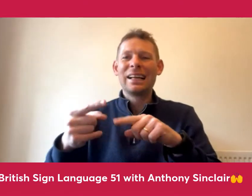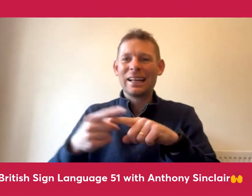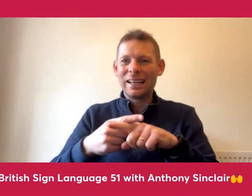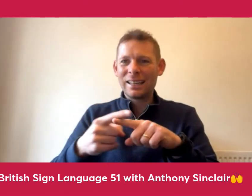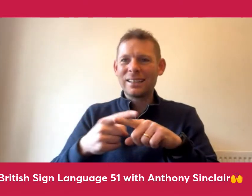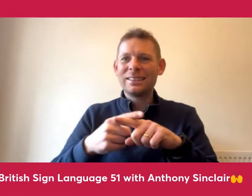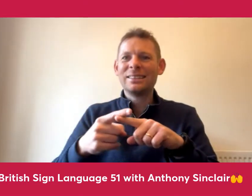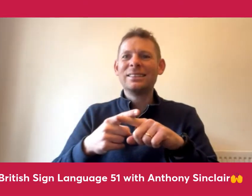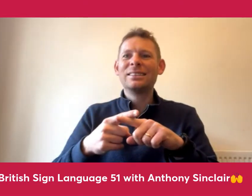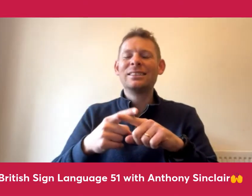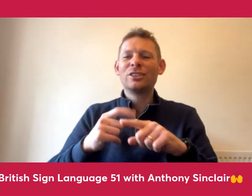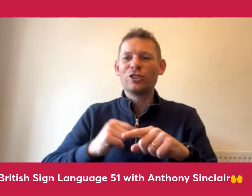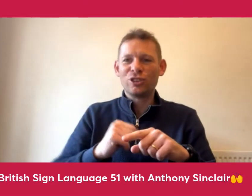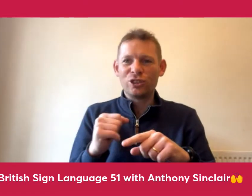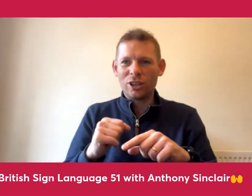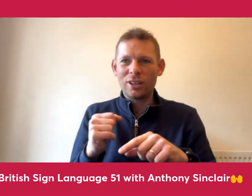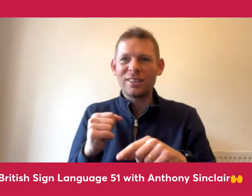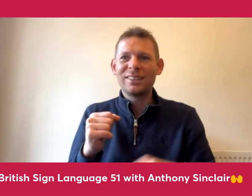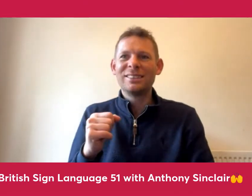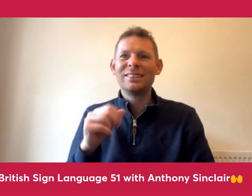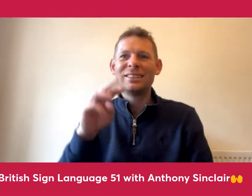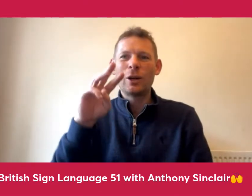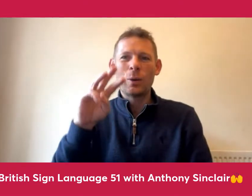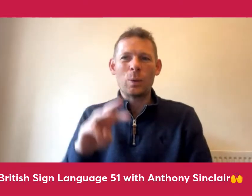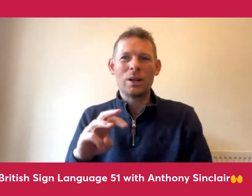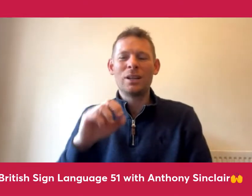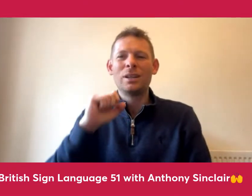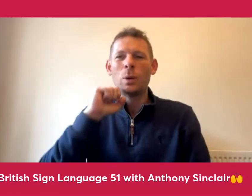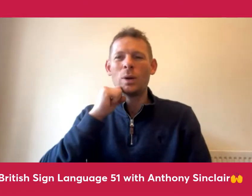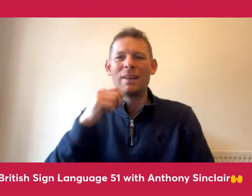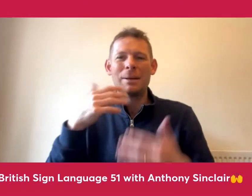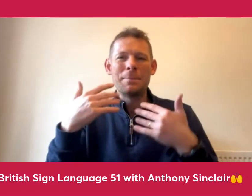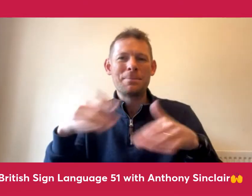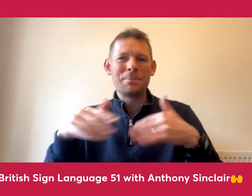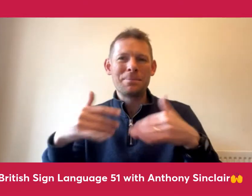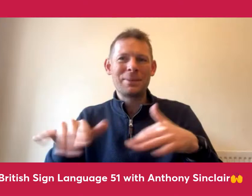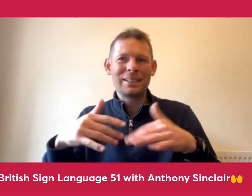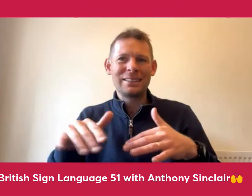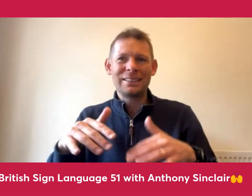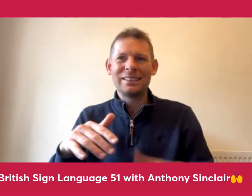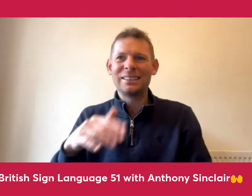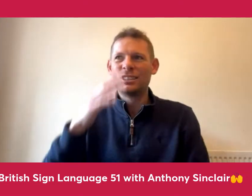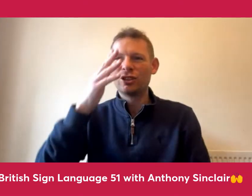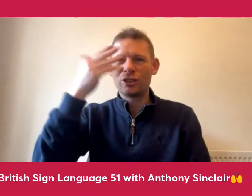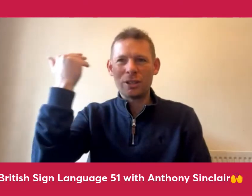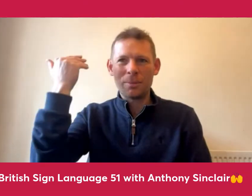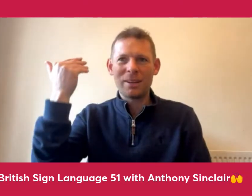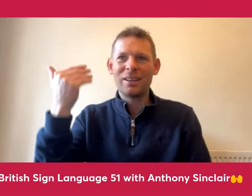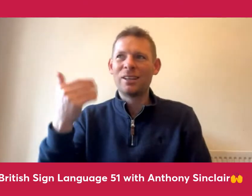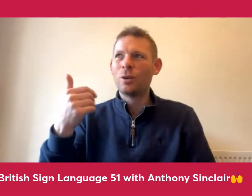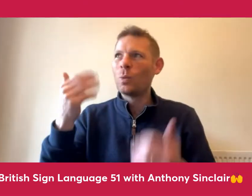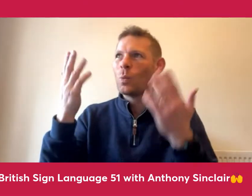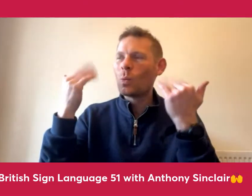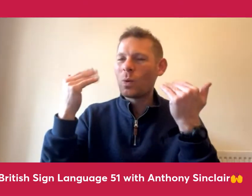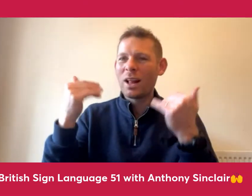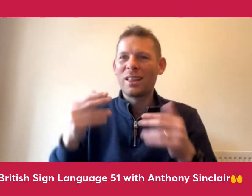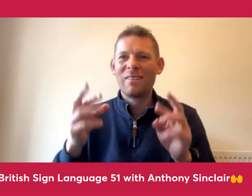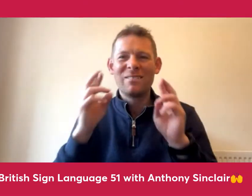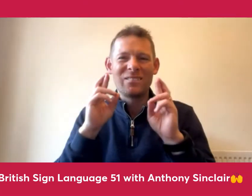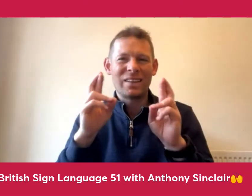So fingers crossed that England, Ireland, Scotland, and Wales will have an amazing summer this year. And